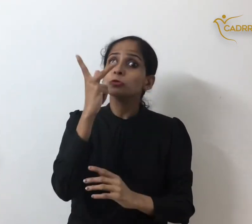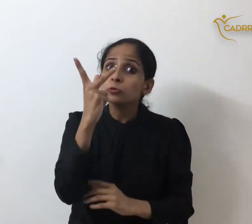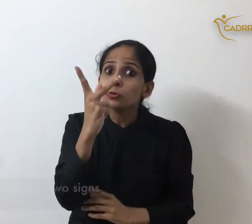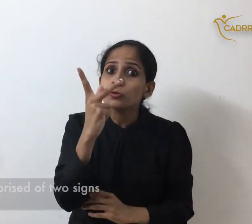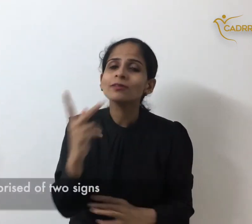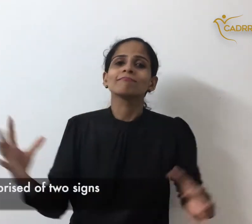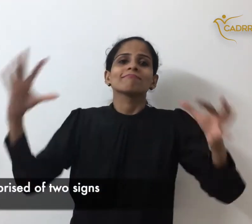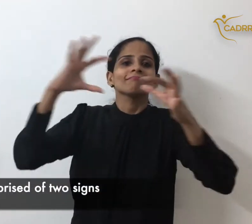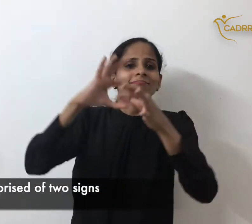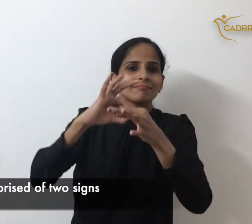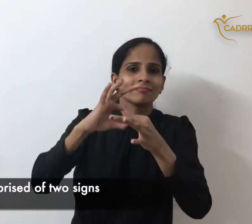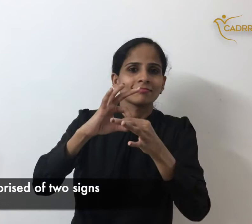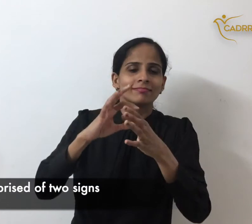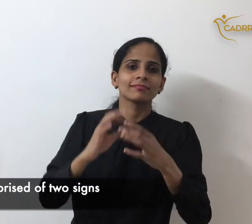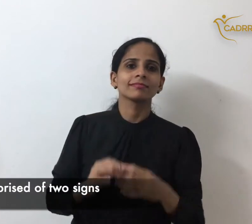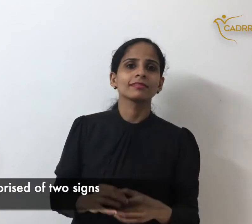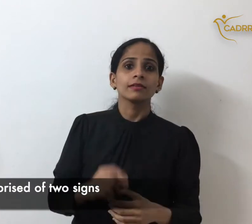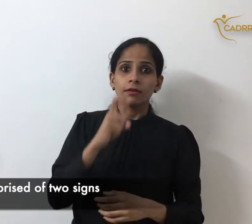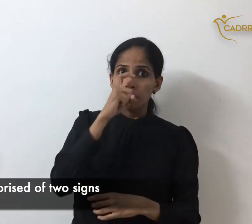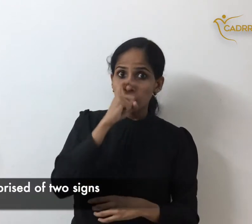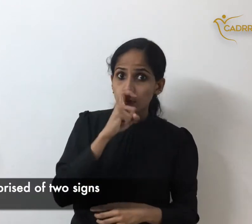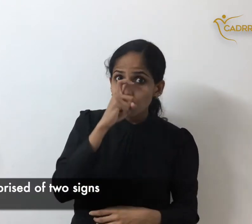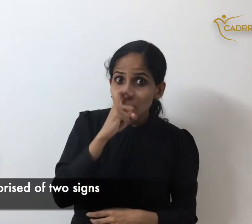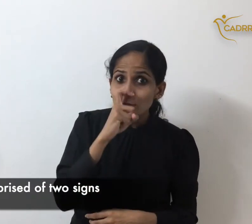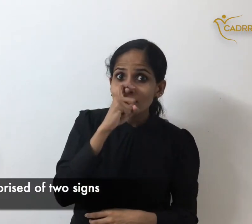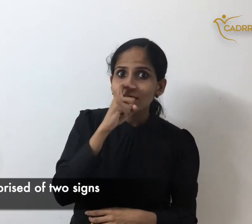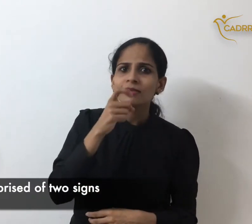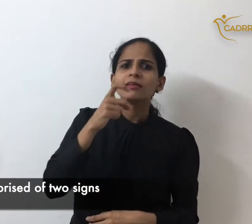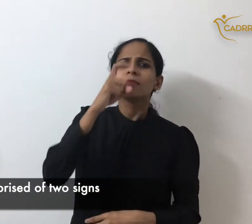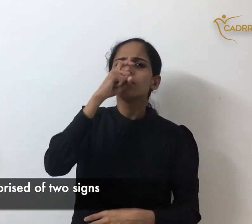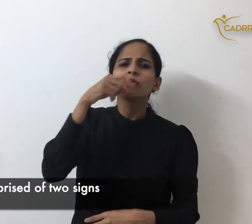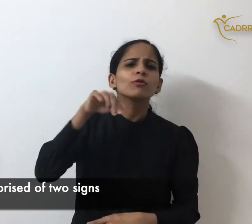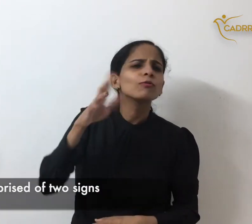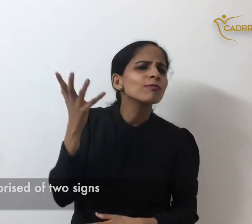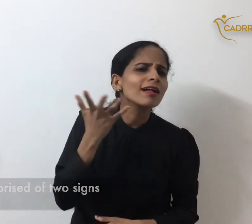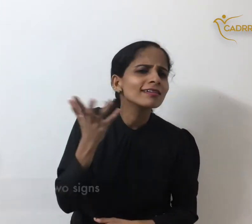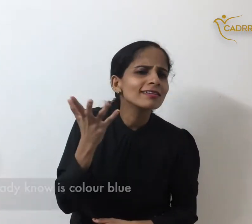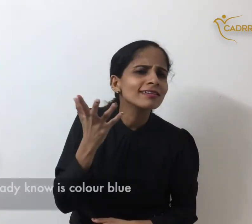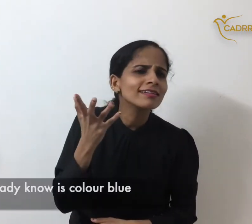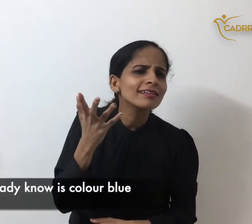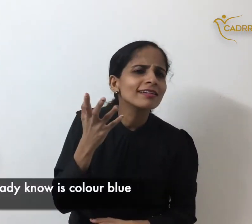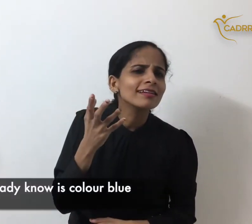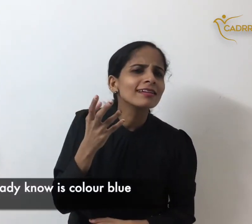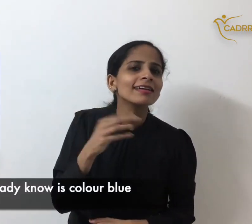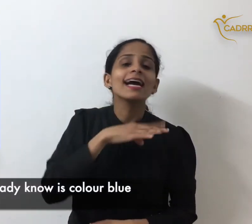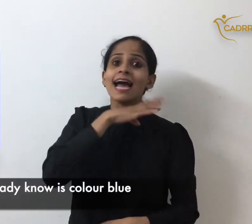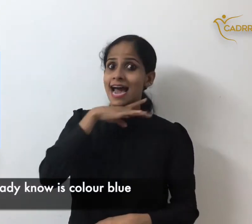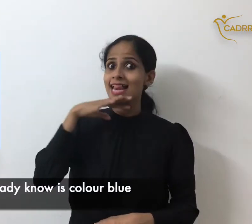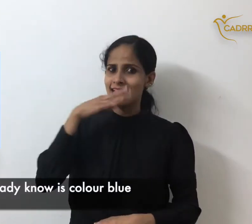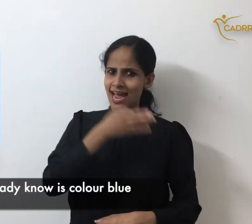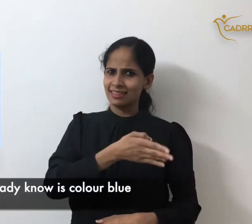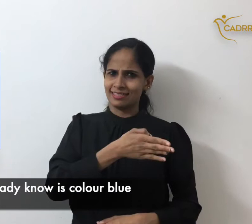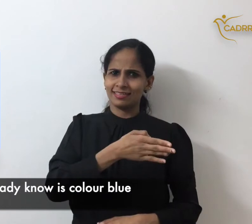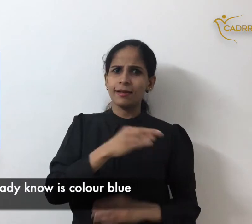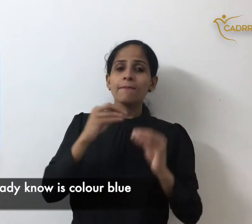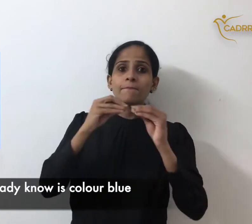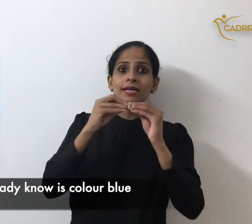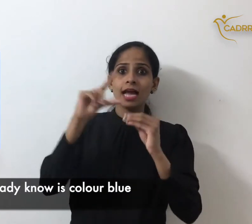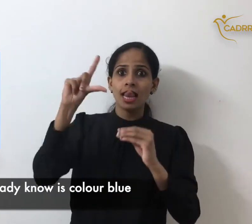So, the sign is comprised of two signs. Blue, which you already know is color